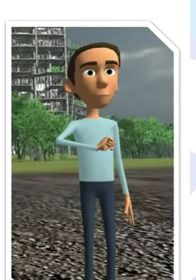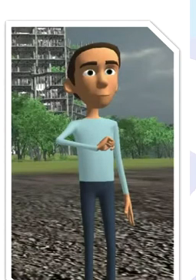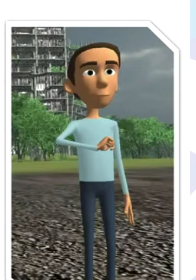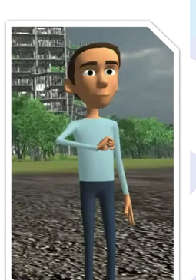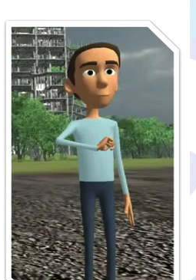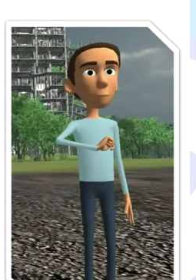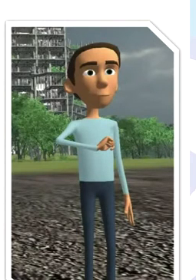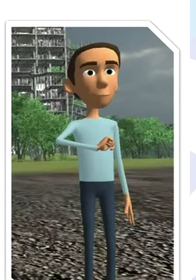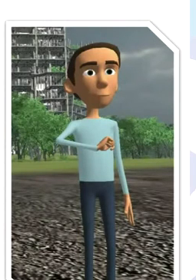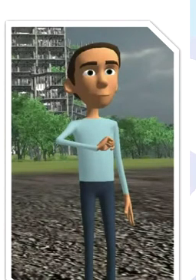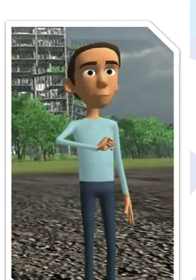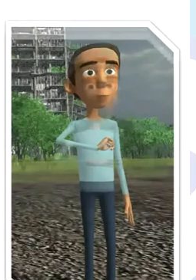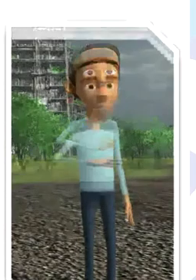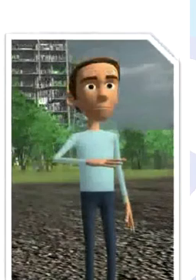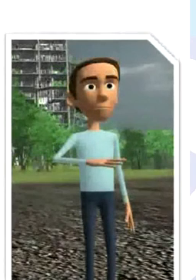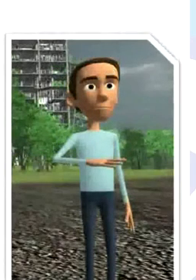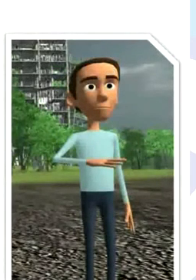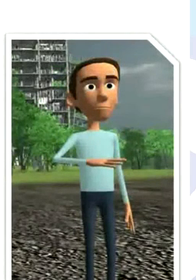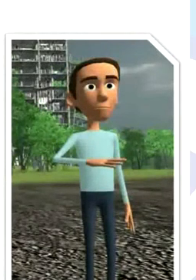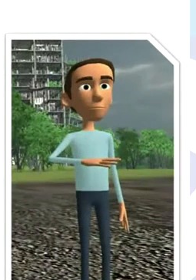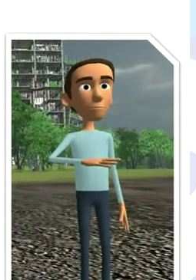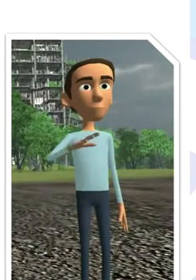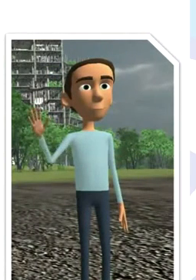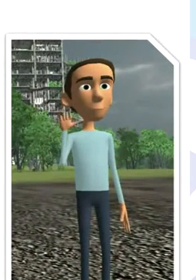you have a checkpoint system.